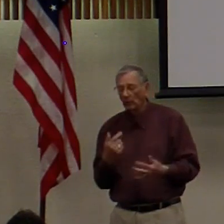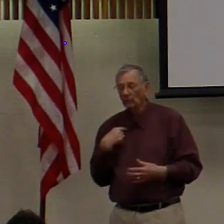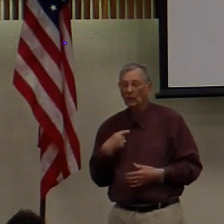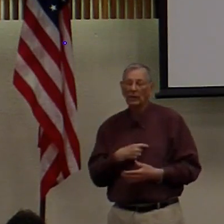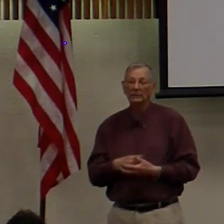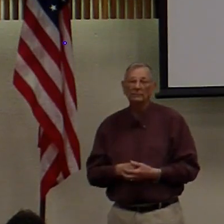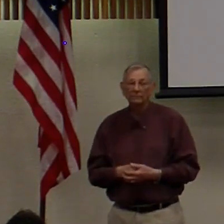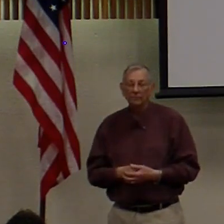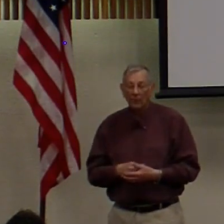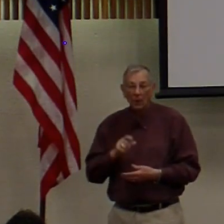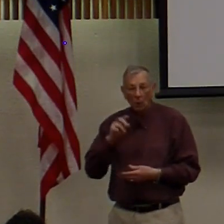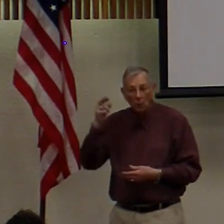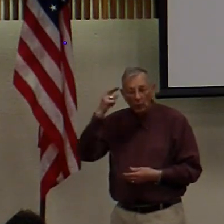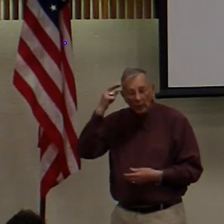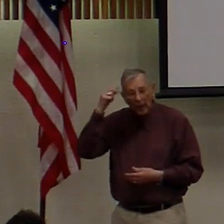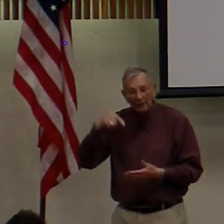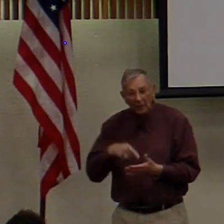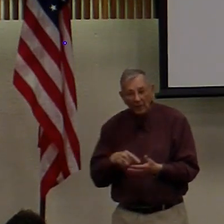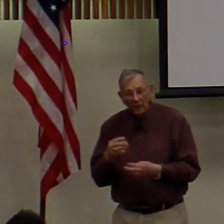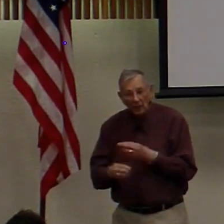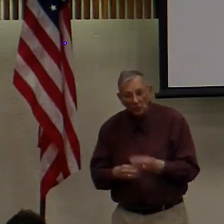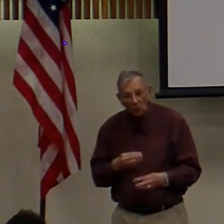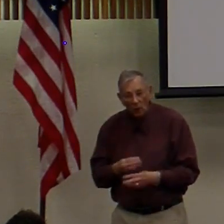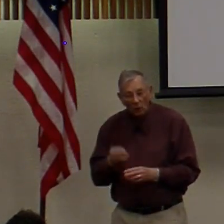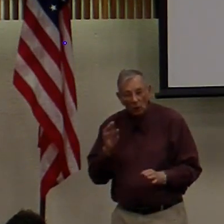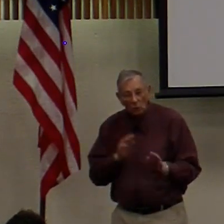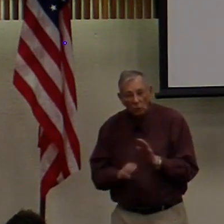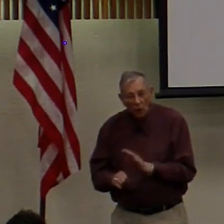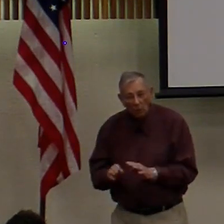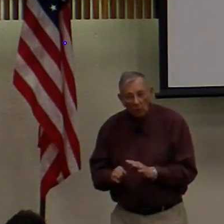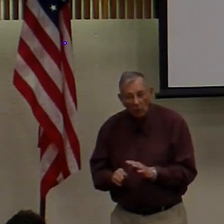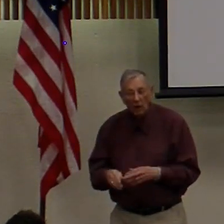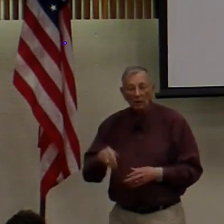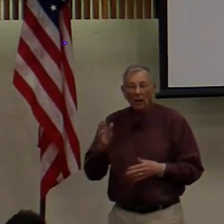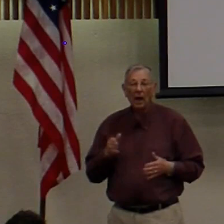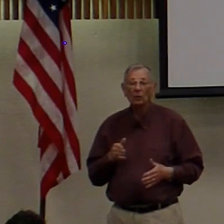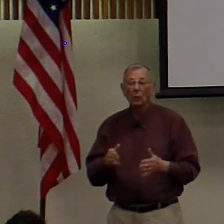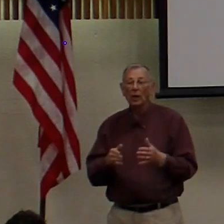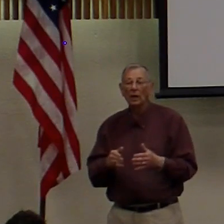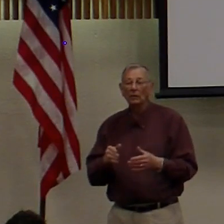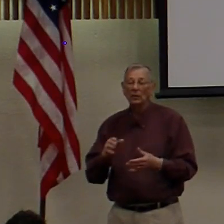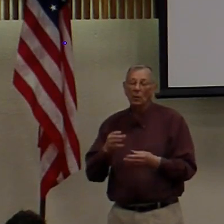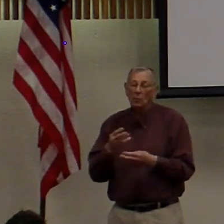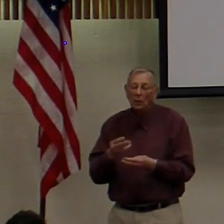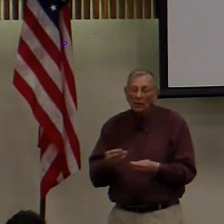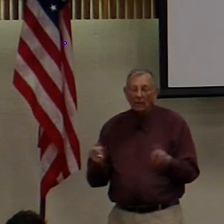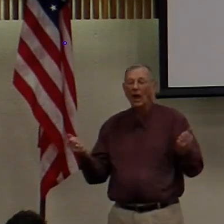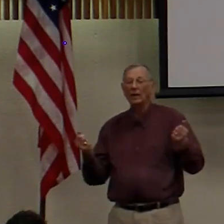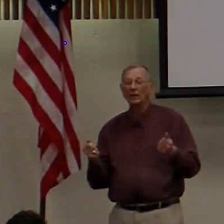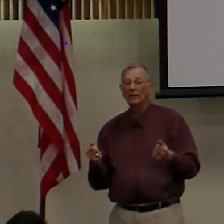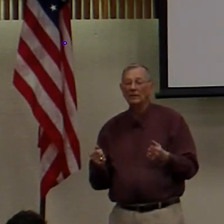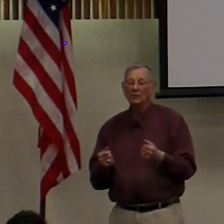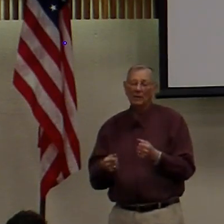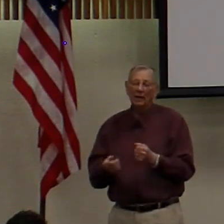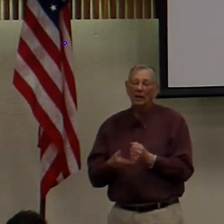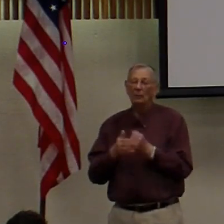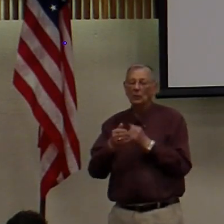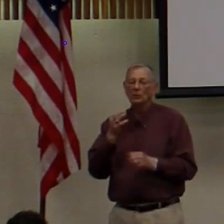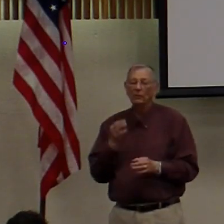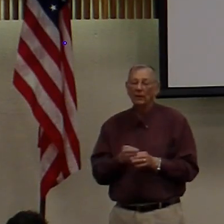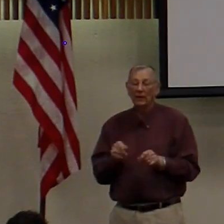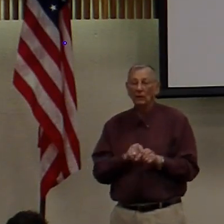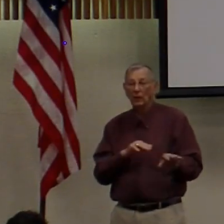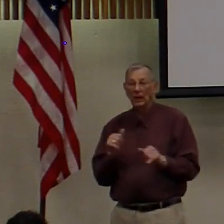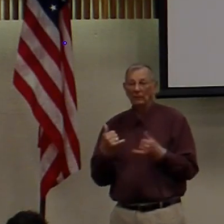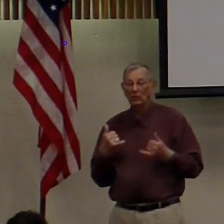us. Realize that this world and its troubles are God's way of refining your faith. As we leave here